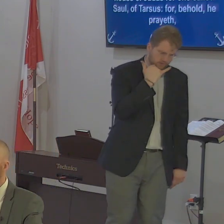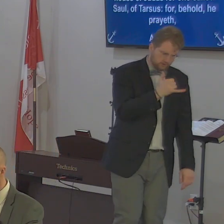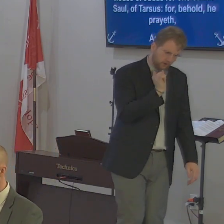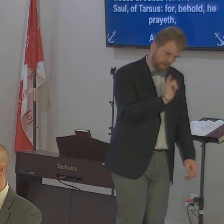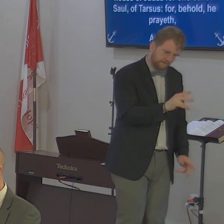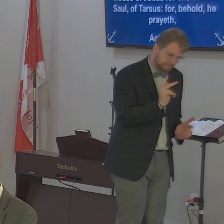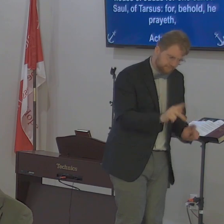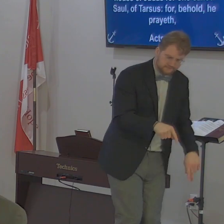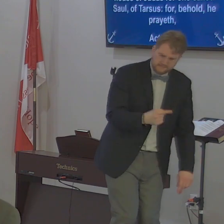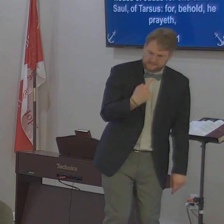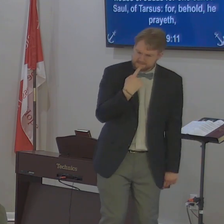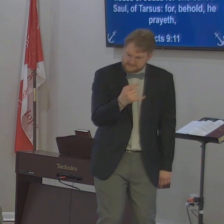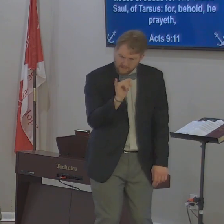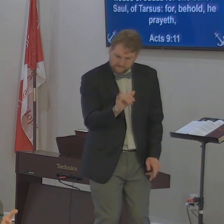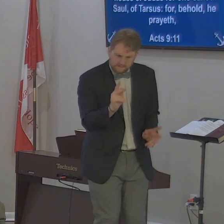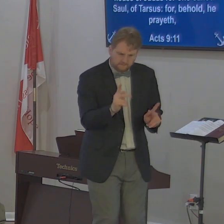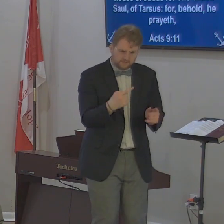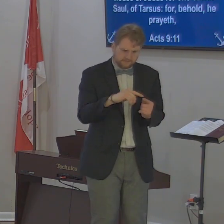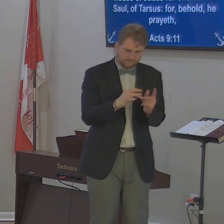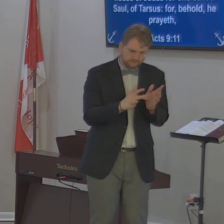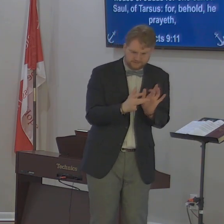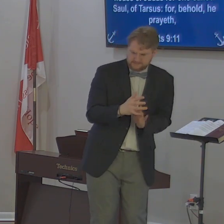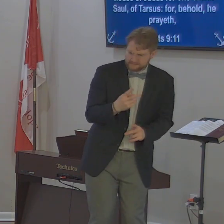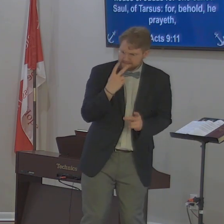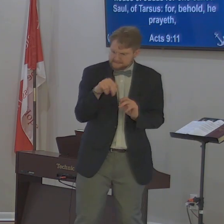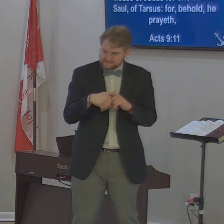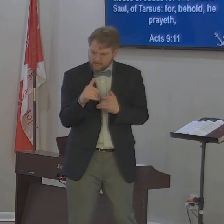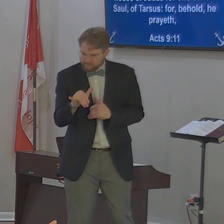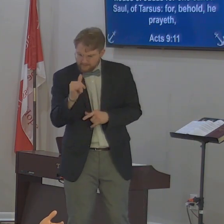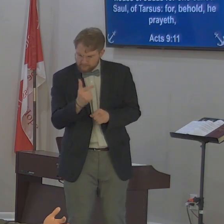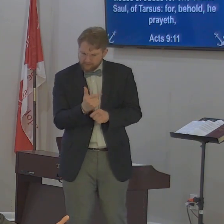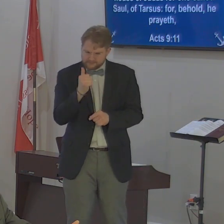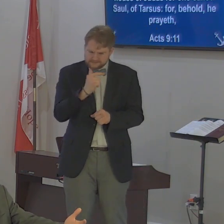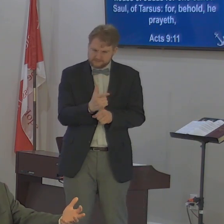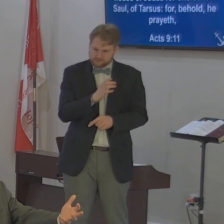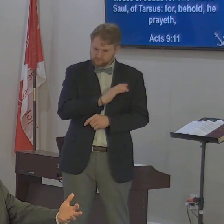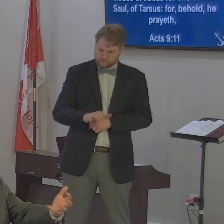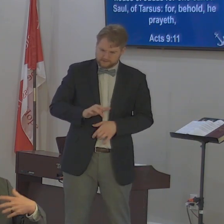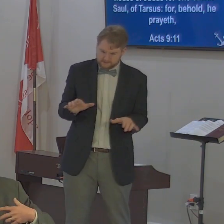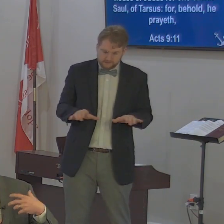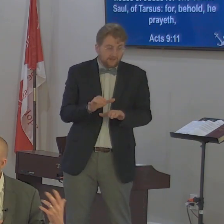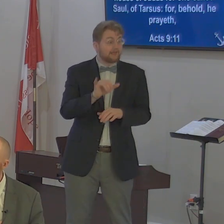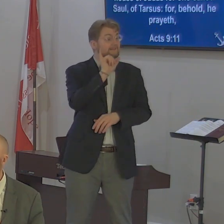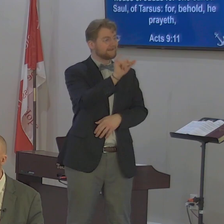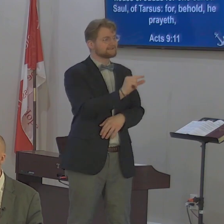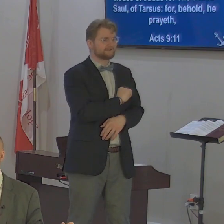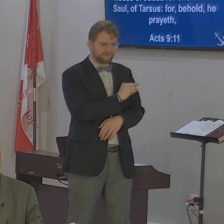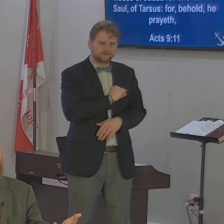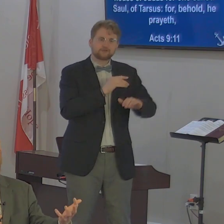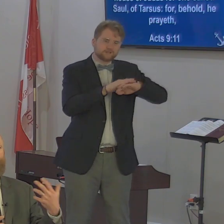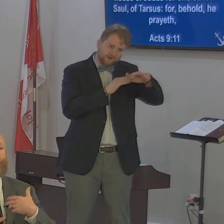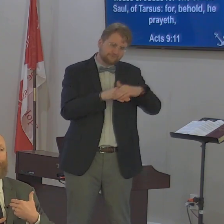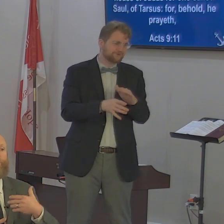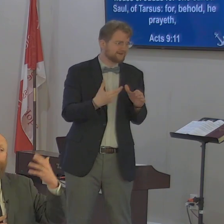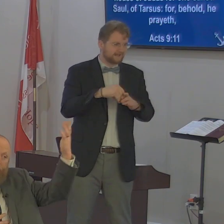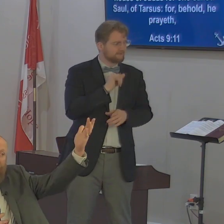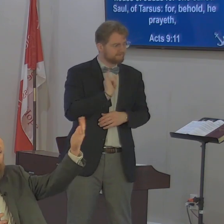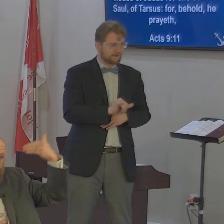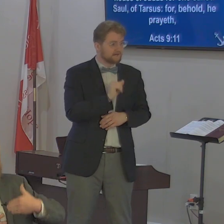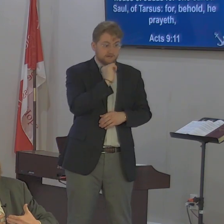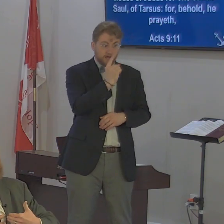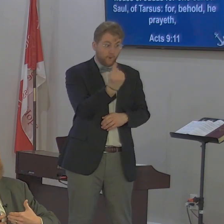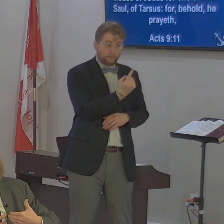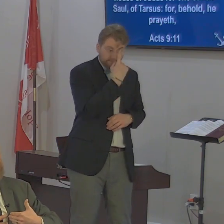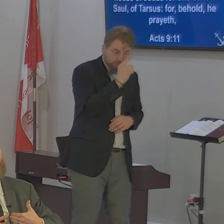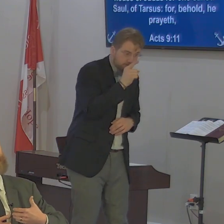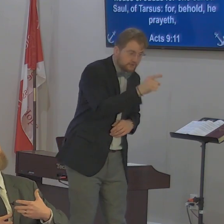this person about Jesus. See how this brother or sister in Christ is doing. That is the conviction. There's comfort in that. Not only for you, because God's